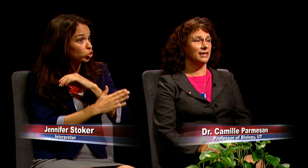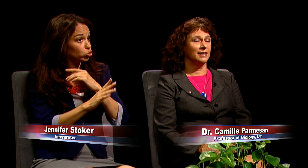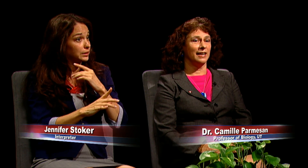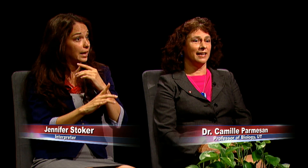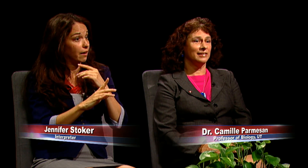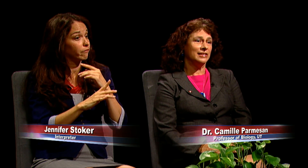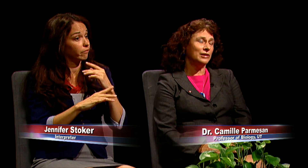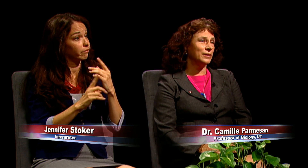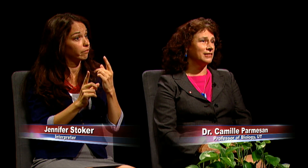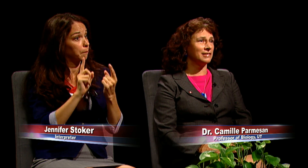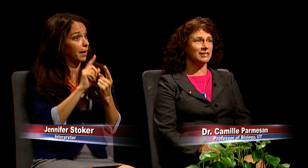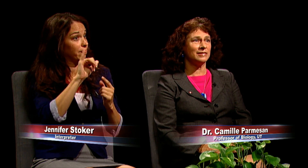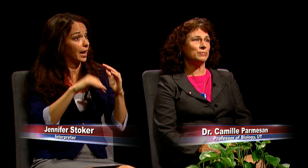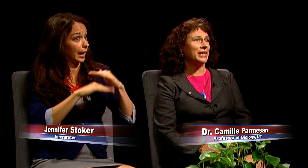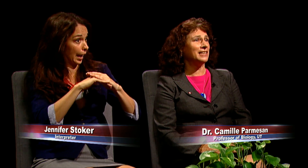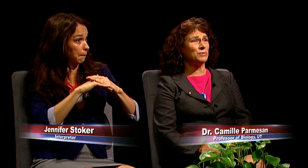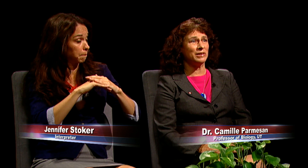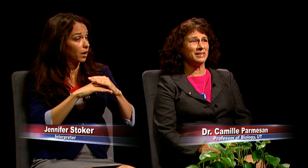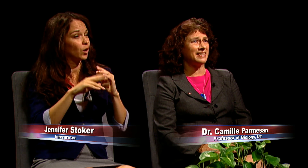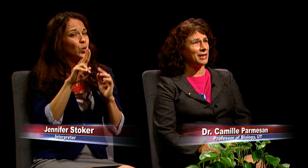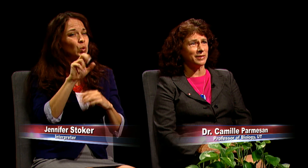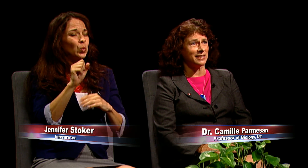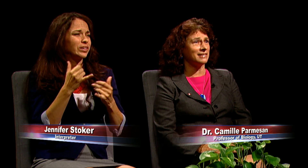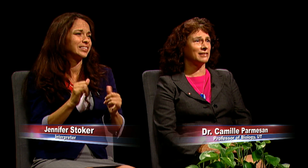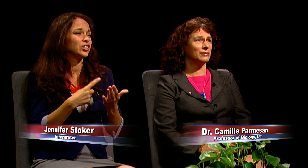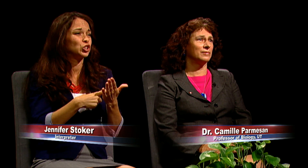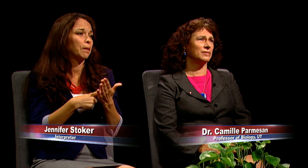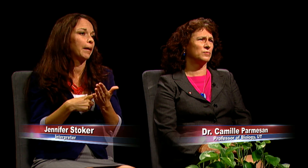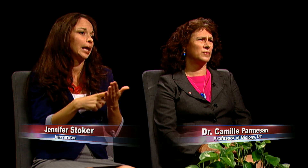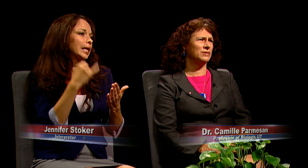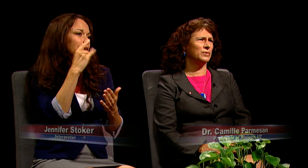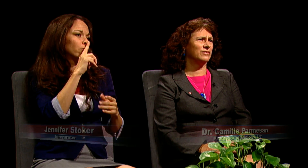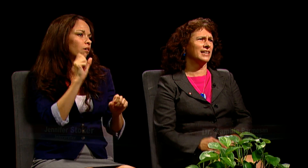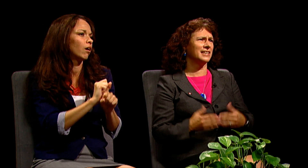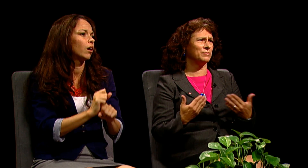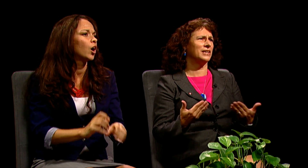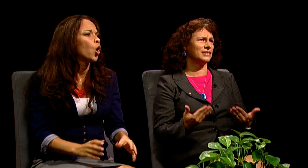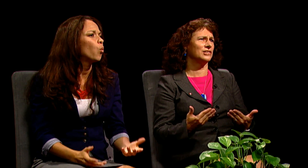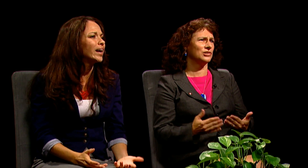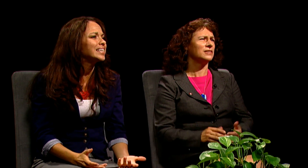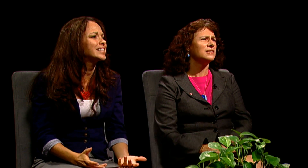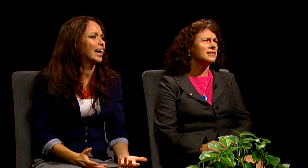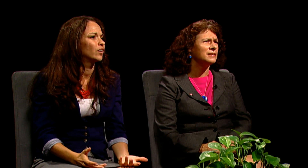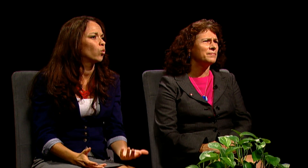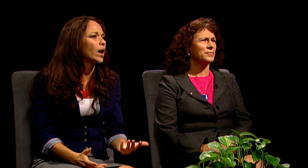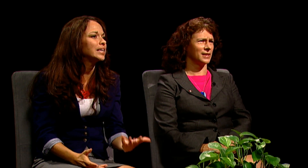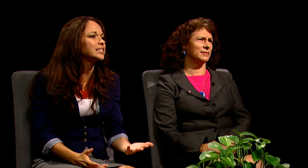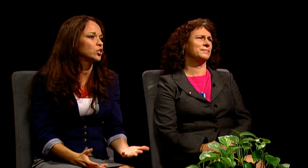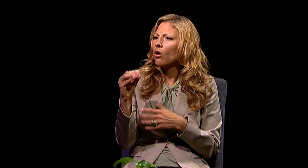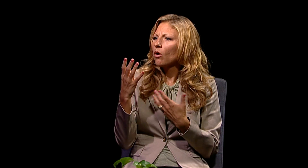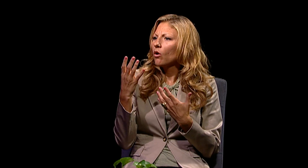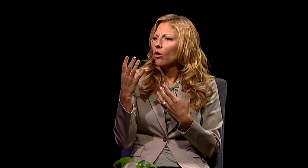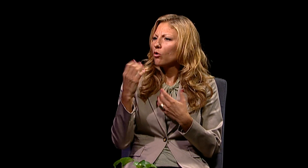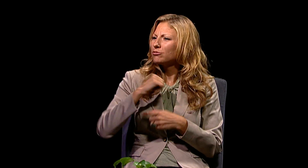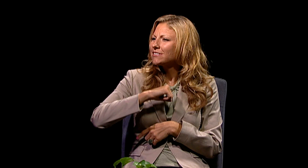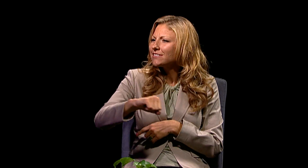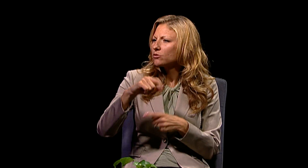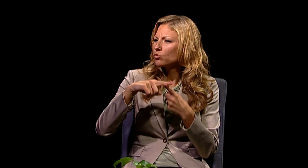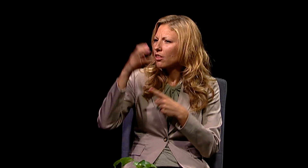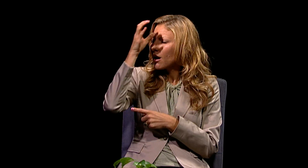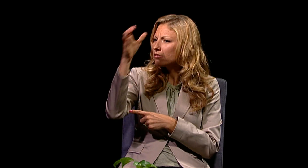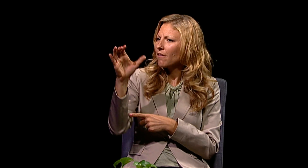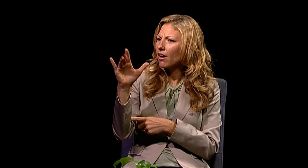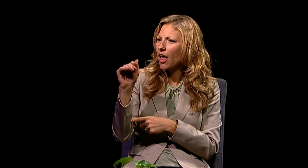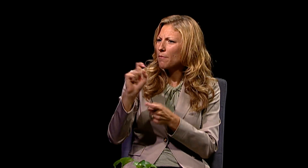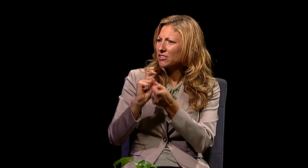cap, and the U.S. is still debating whether it's happening. So we've got to get politicians. Why is that? Why is the U.S.